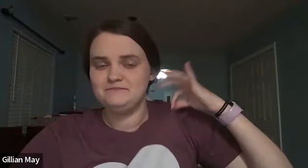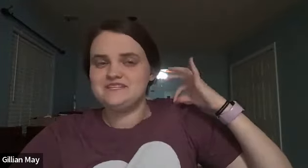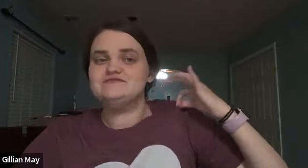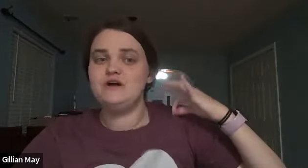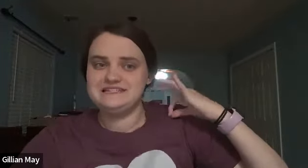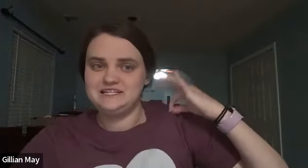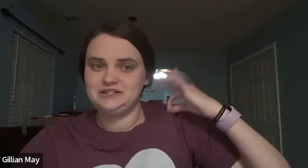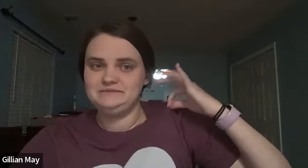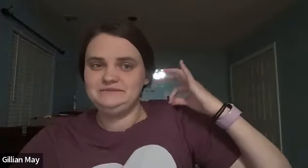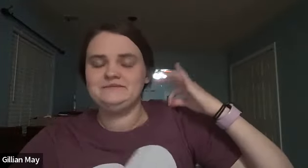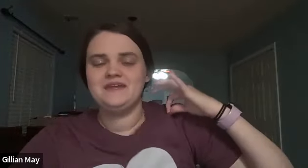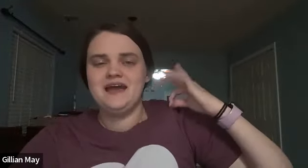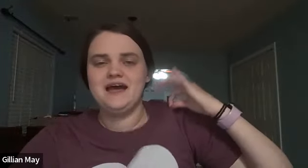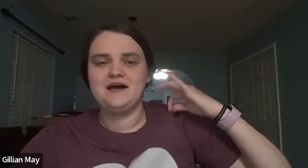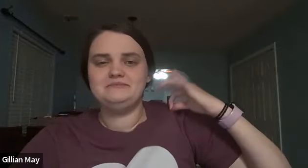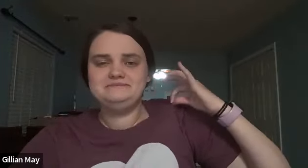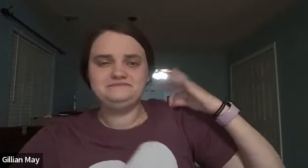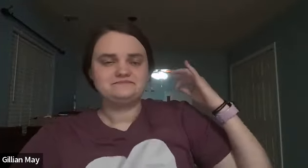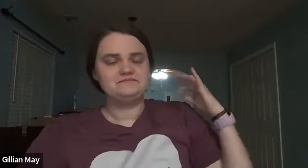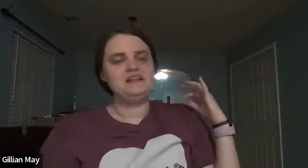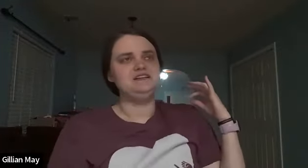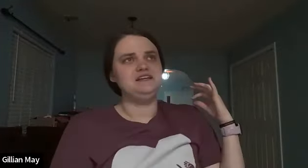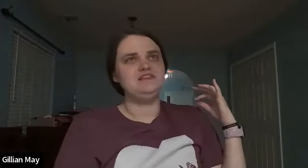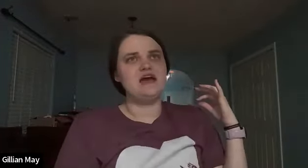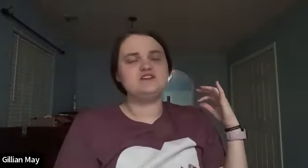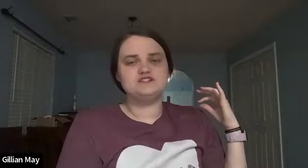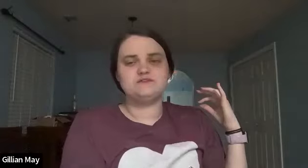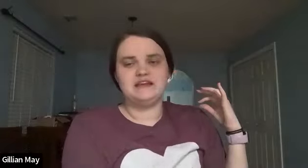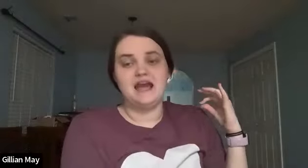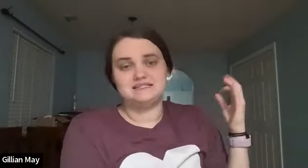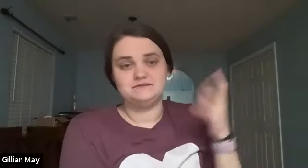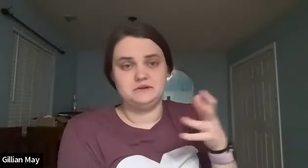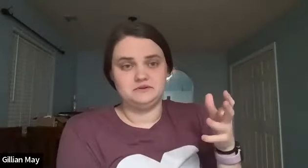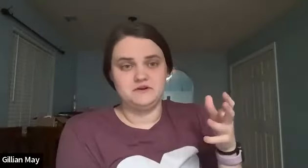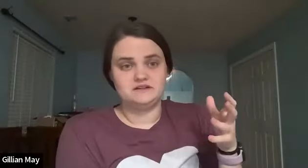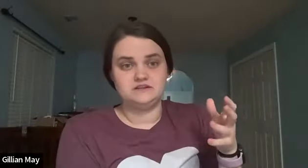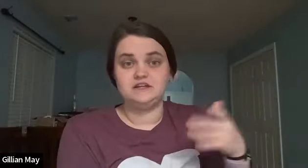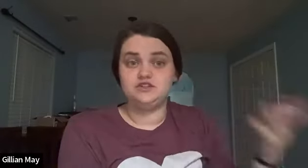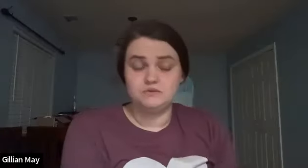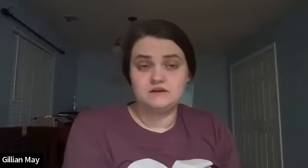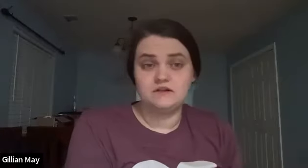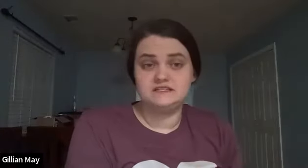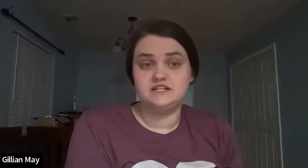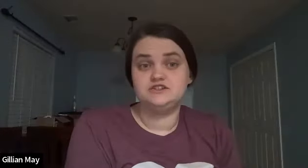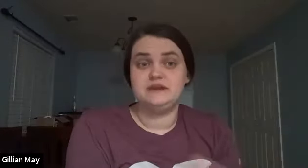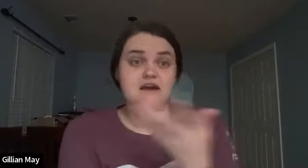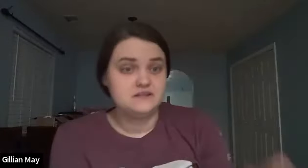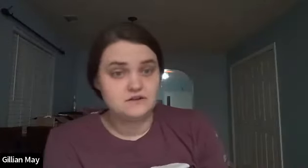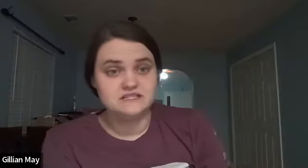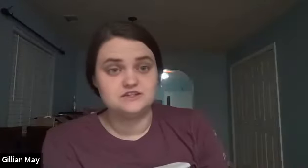This is volunteer. And that is also for like asking for people to volunteer. Like, do you want to volunteer? Do we have any volunteers? Oh,